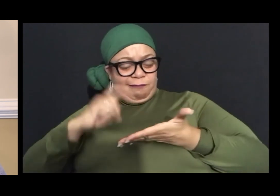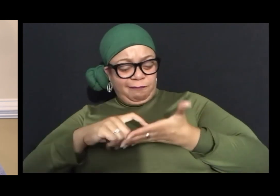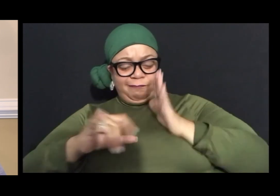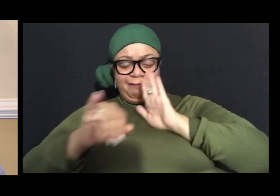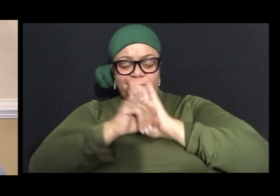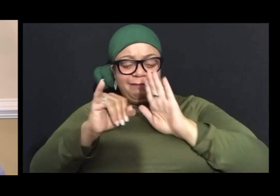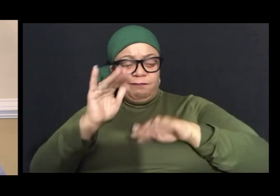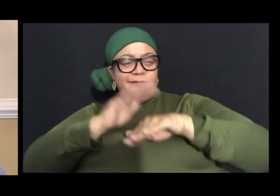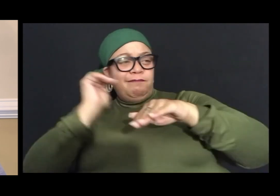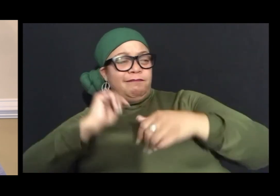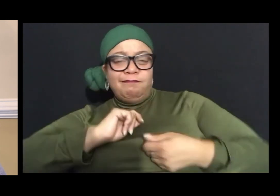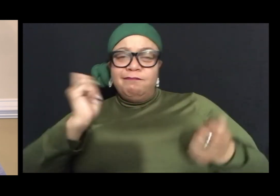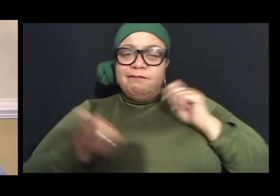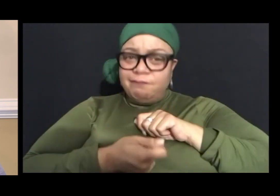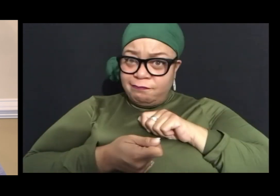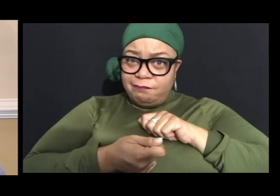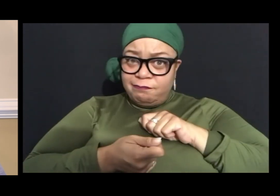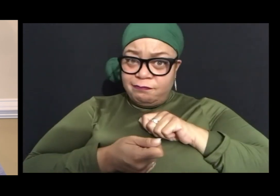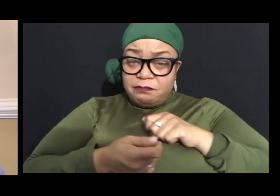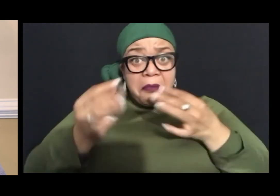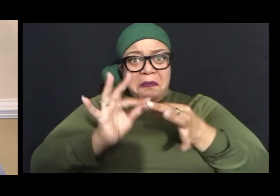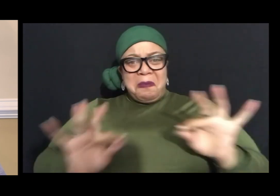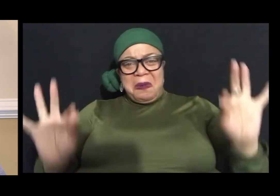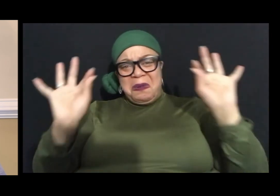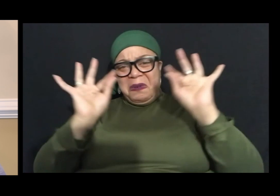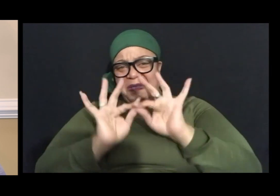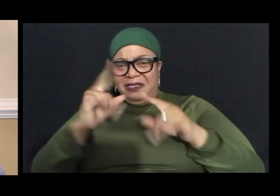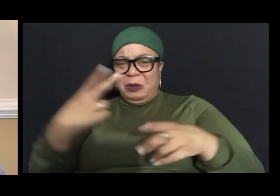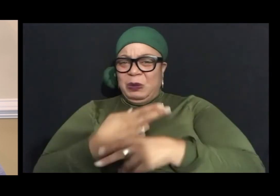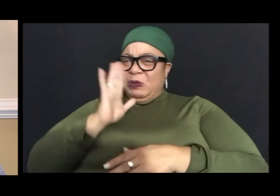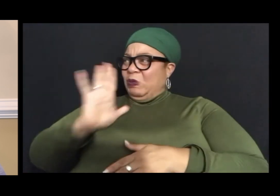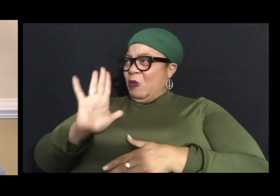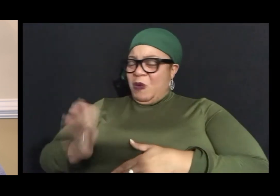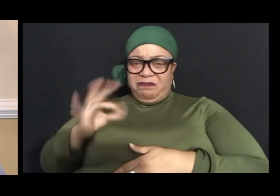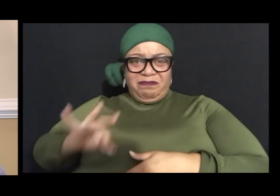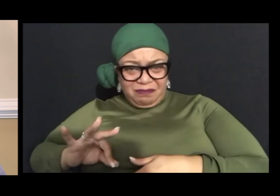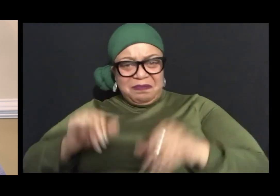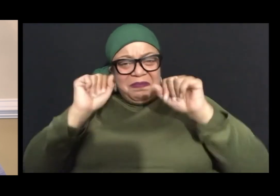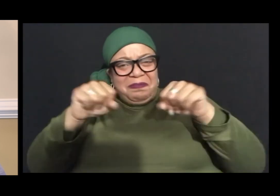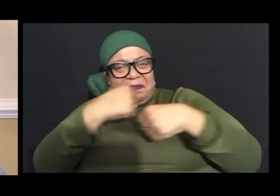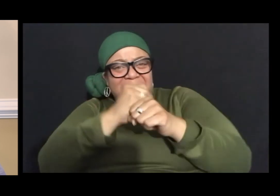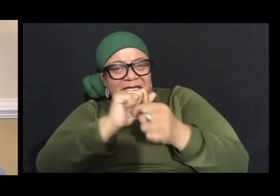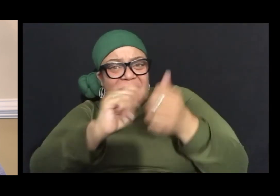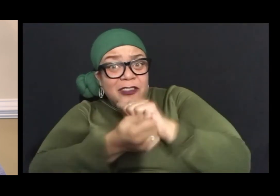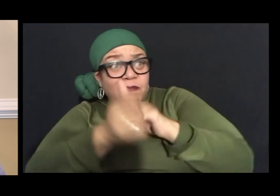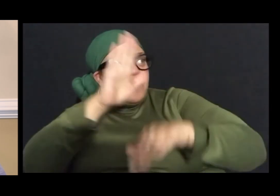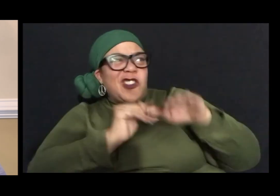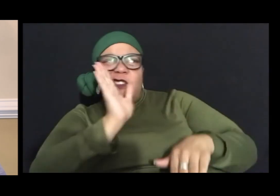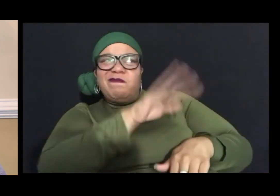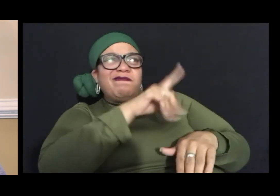and change? It is important to use your power whenever possible to make changes, call out